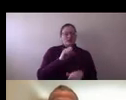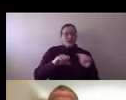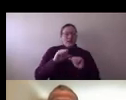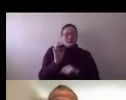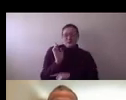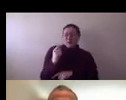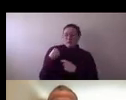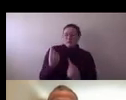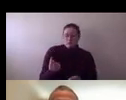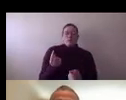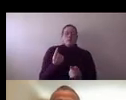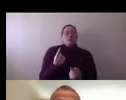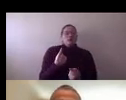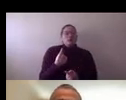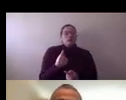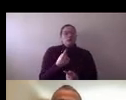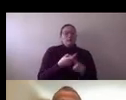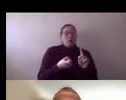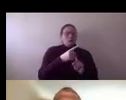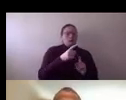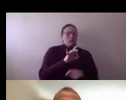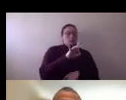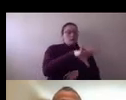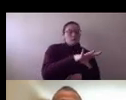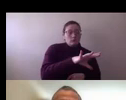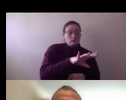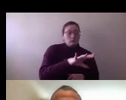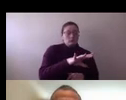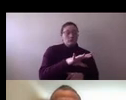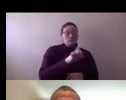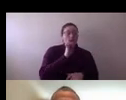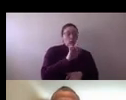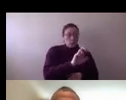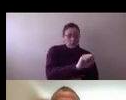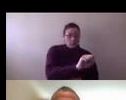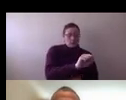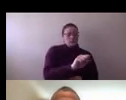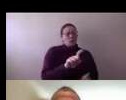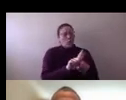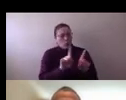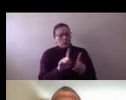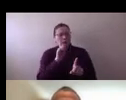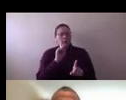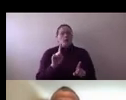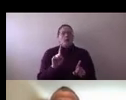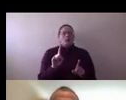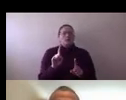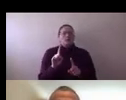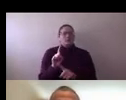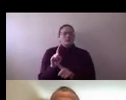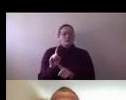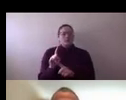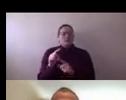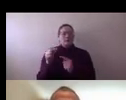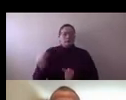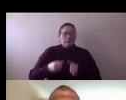in terms of their contributions to the US, but also in terms of the hardship,